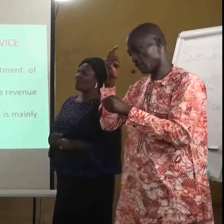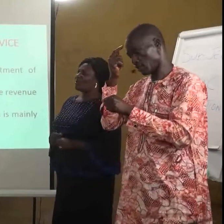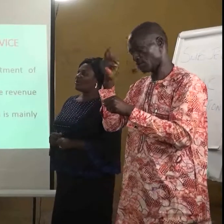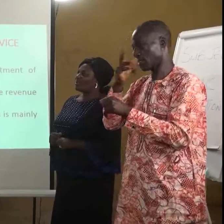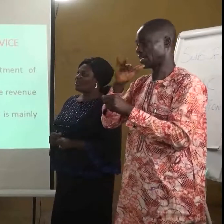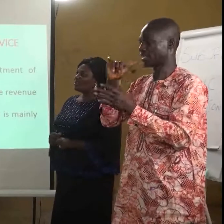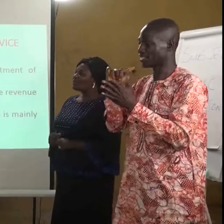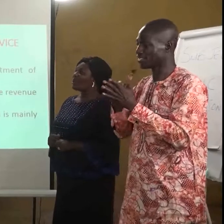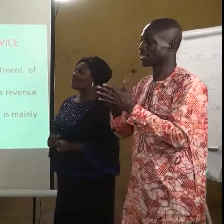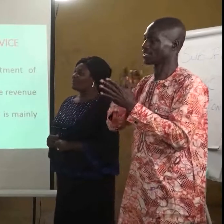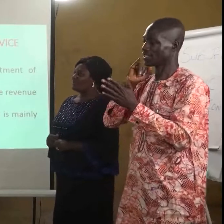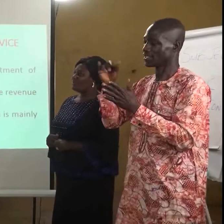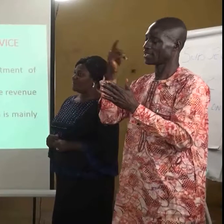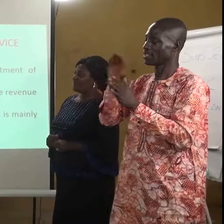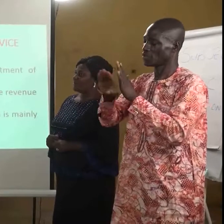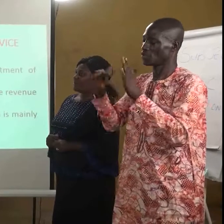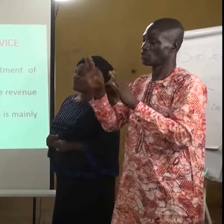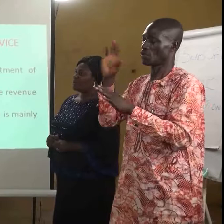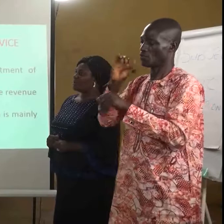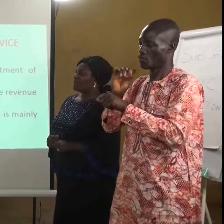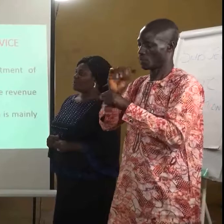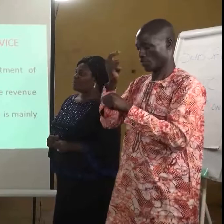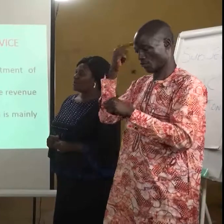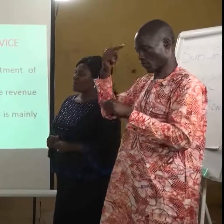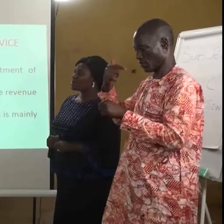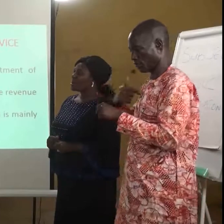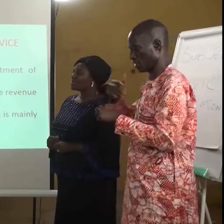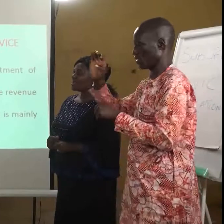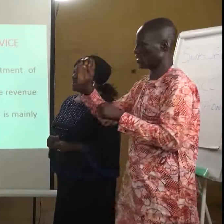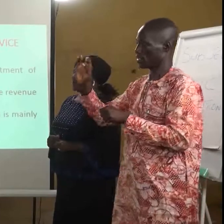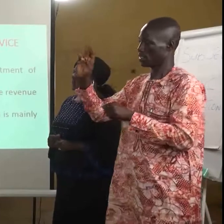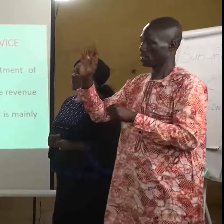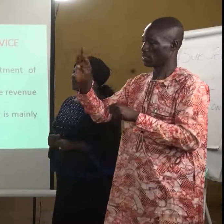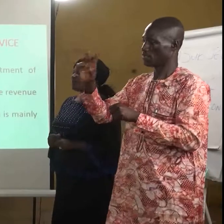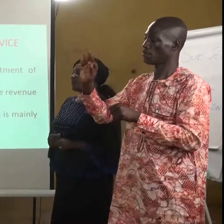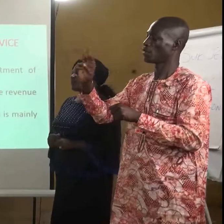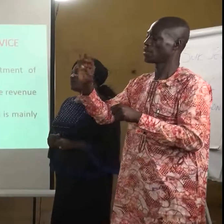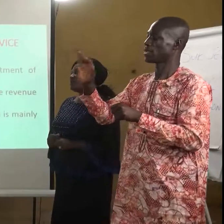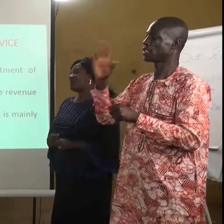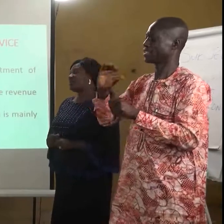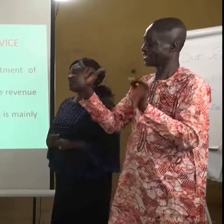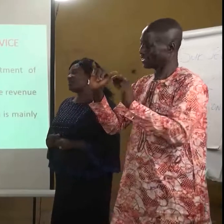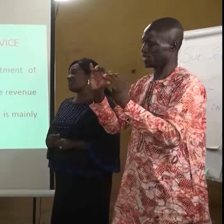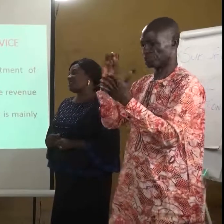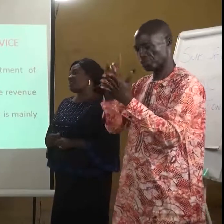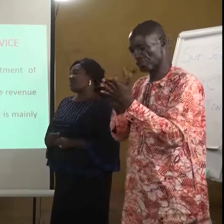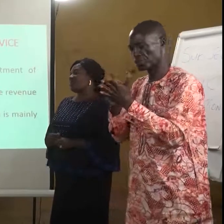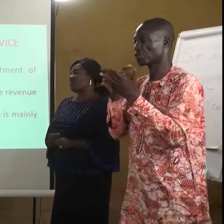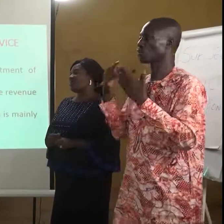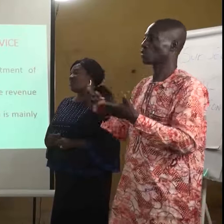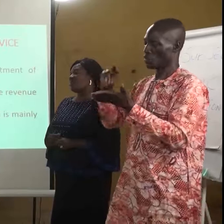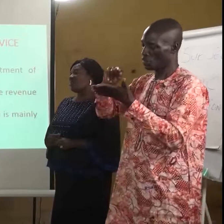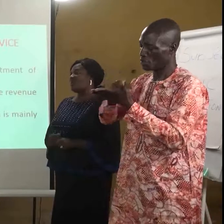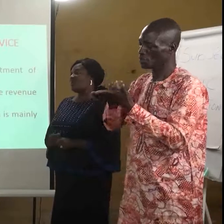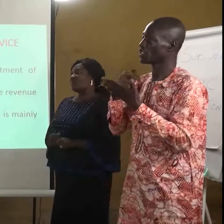of employment for me. Your doctors in the public hospitals, your nurses,